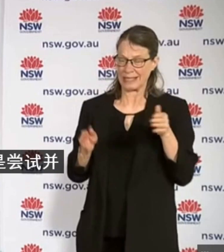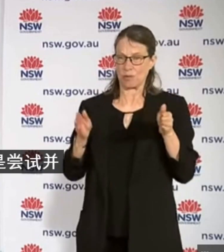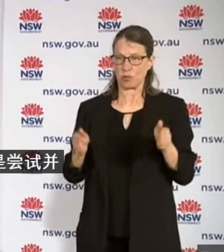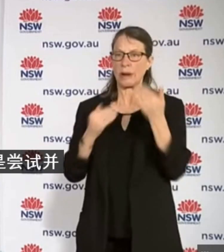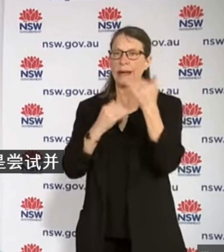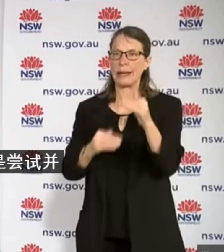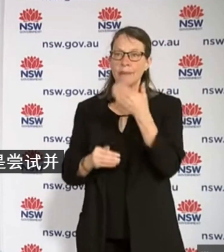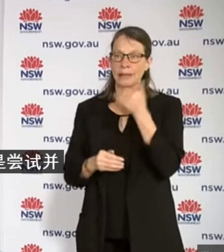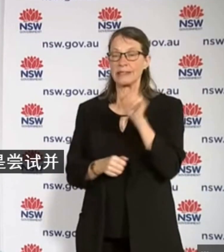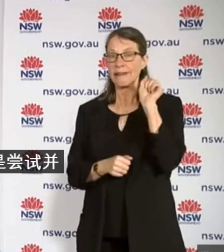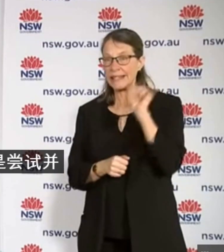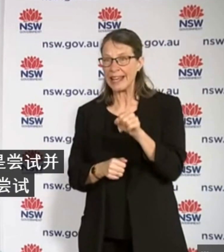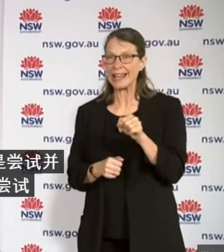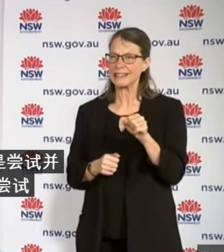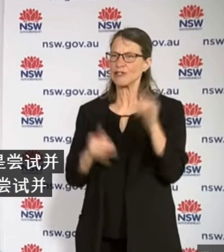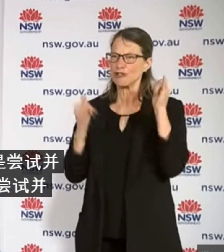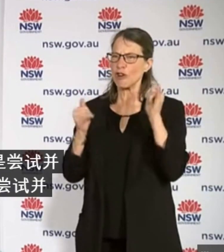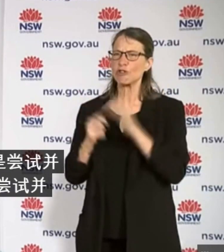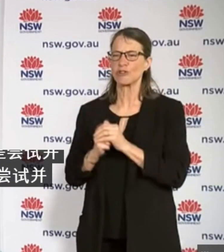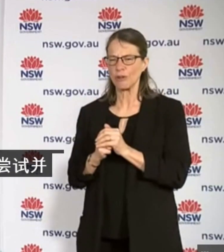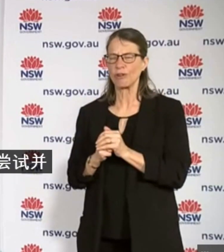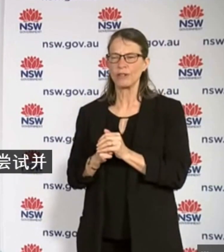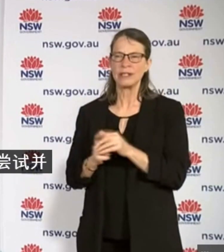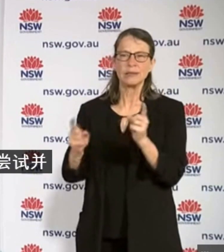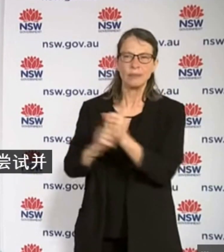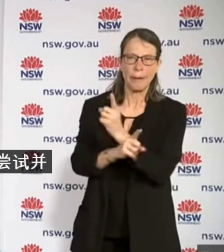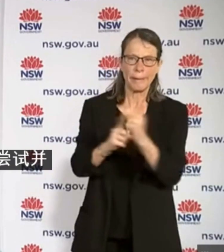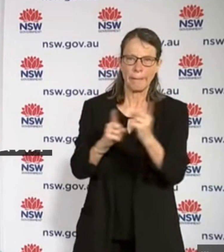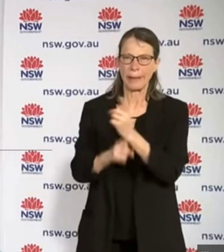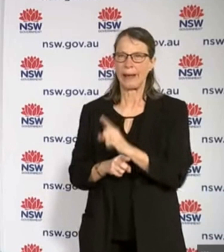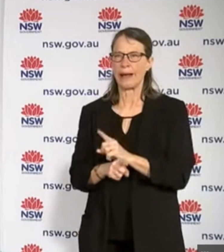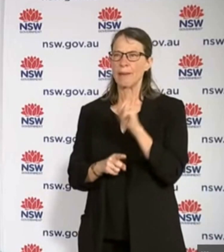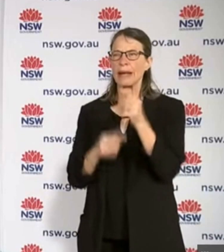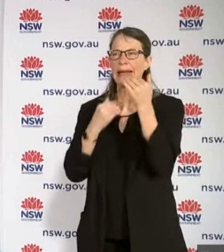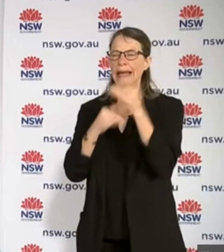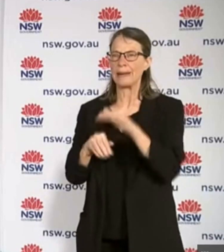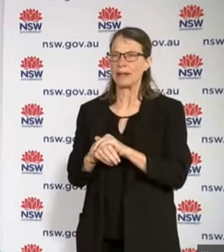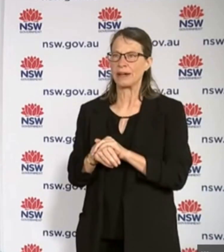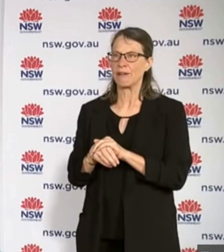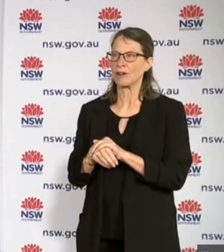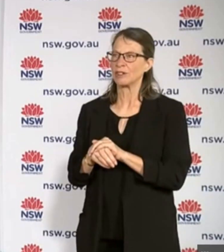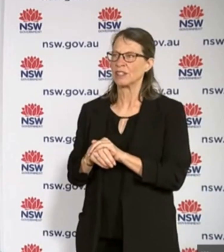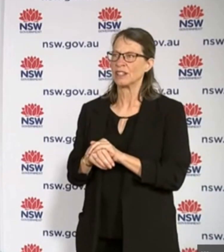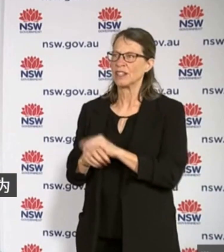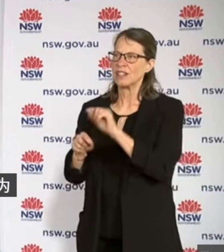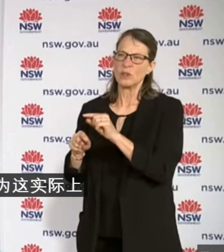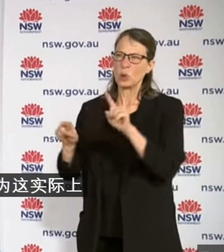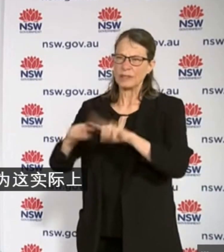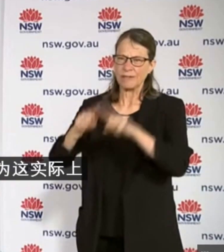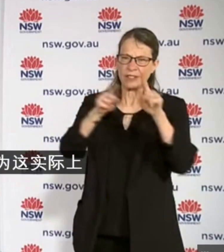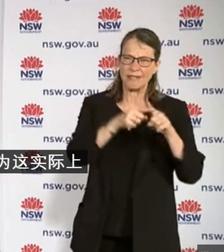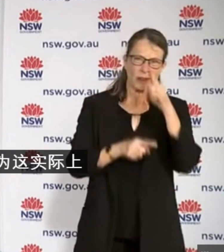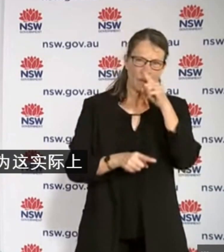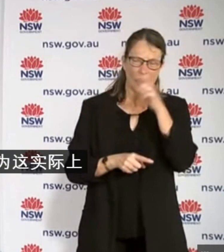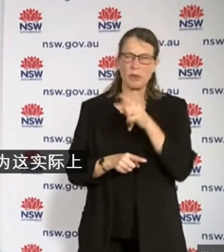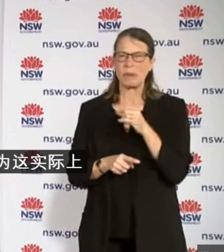please engage, socialise, but just try and make sure we limit the number of people are interacting with, because that's actually the